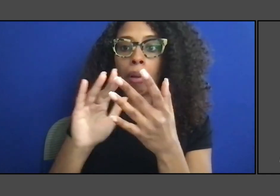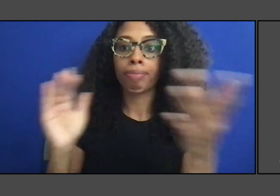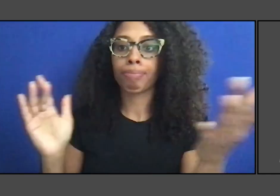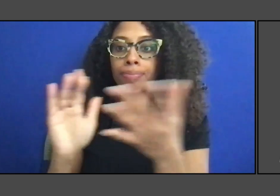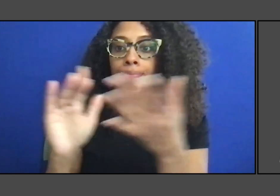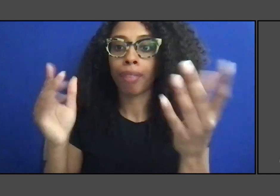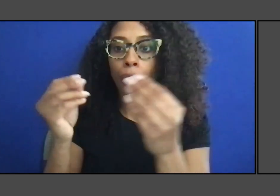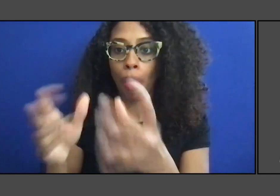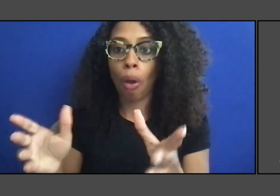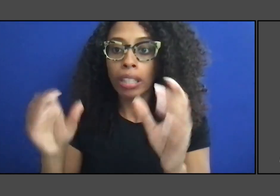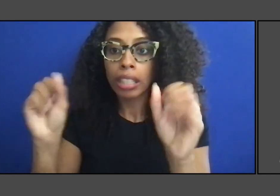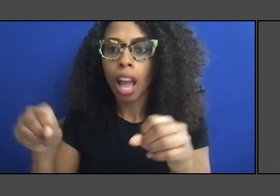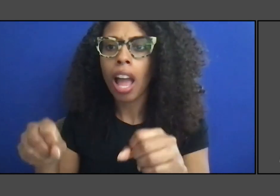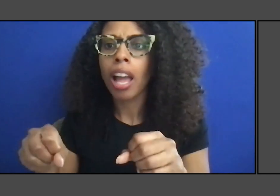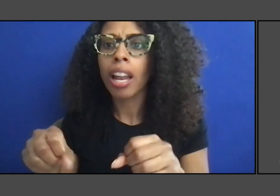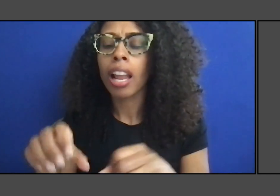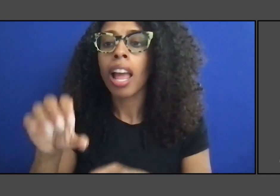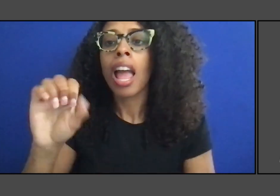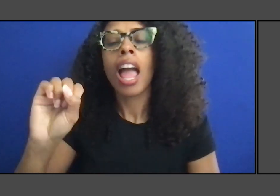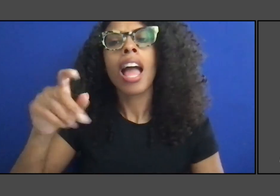want to add anything?